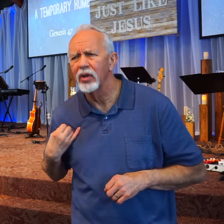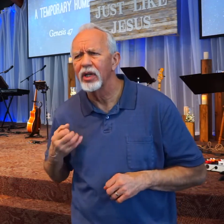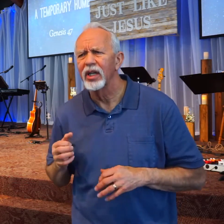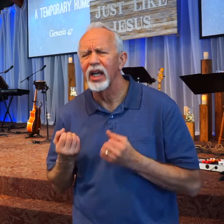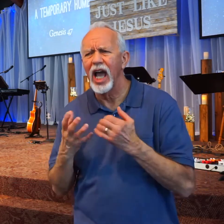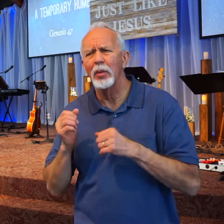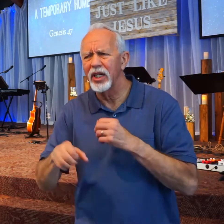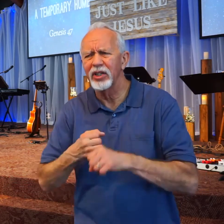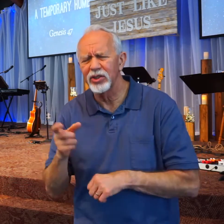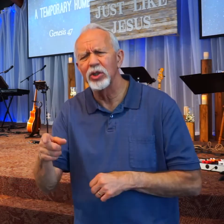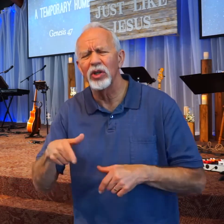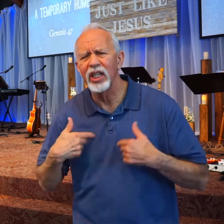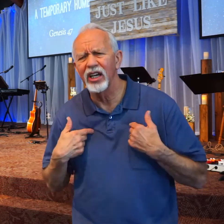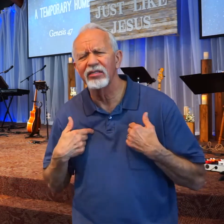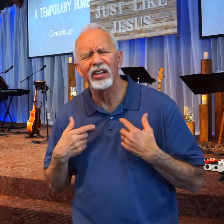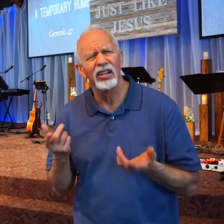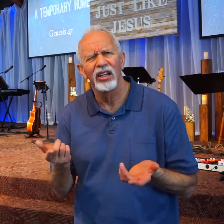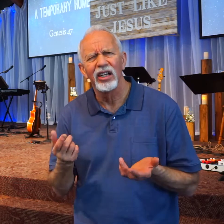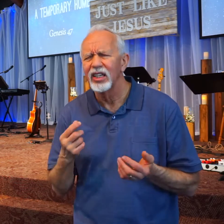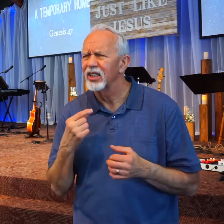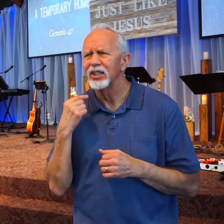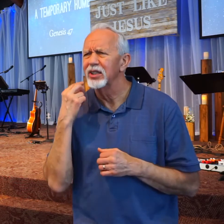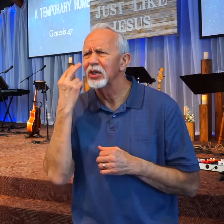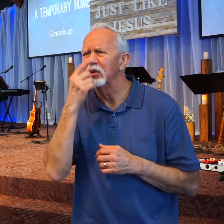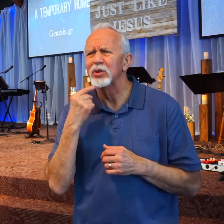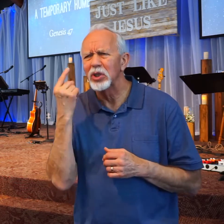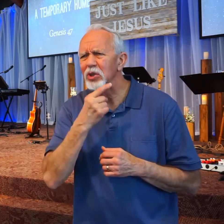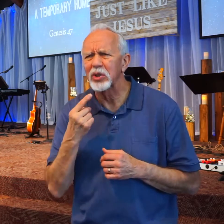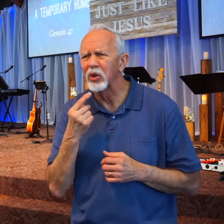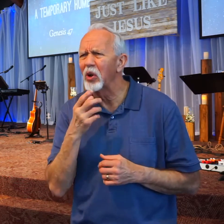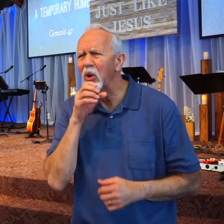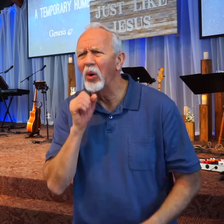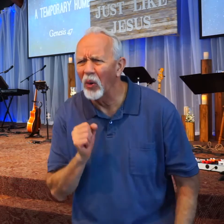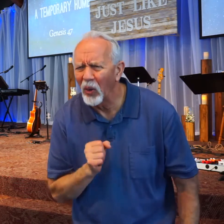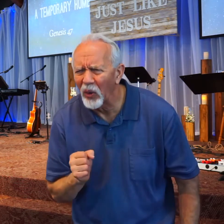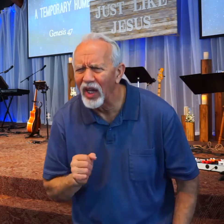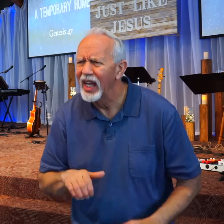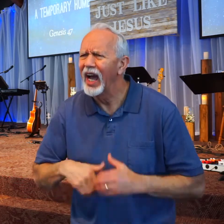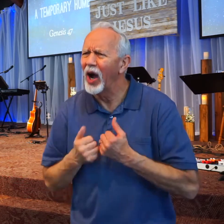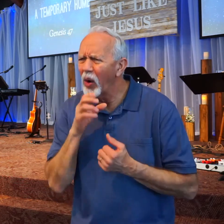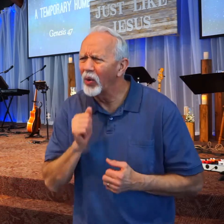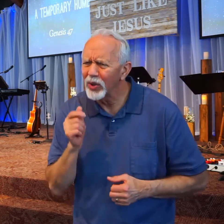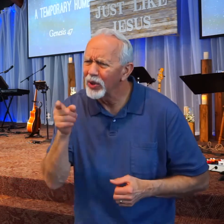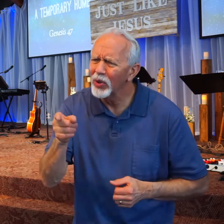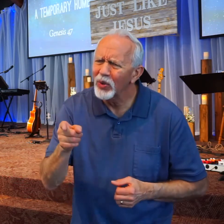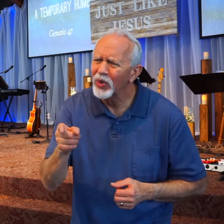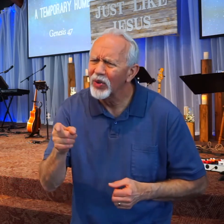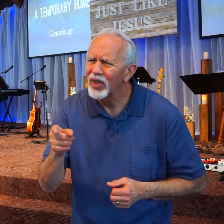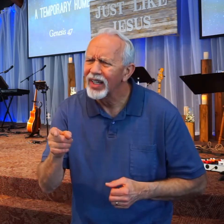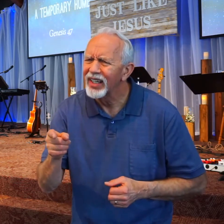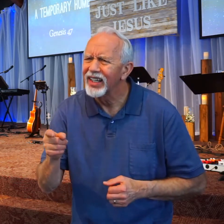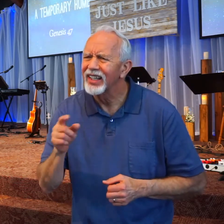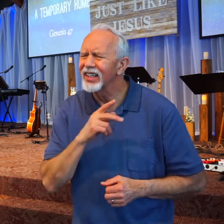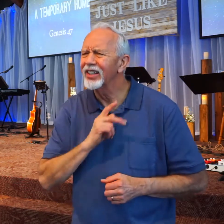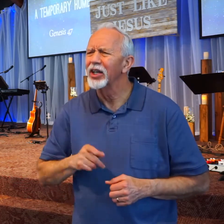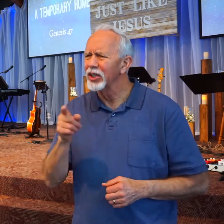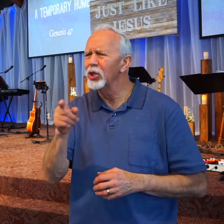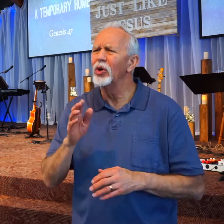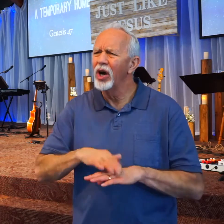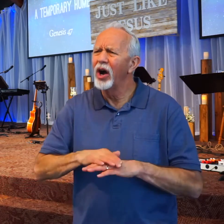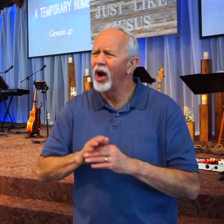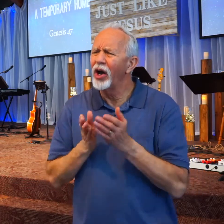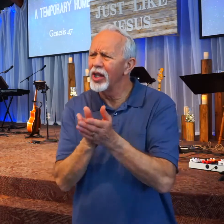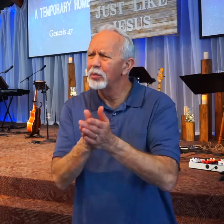mean, my goodness. You sure do look worn out. You know, how old are you anyway? Were you ever on the boat with Noah? Just